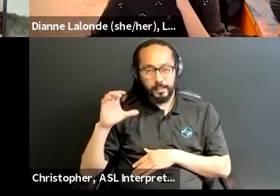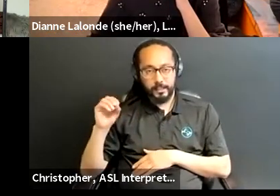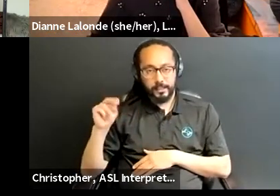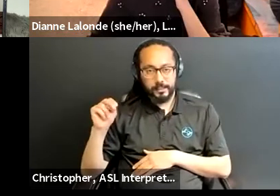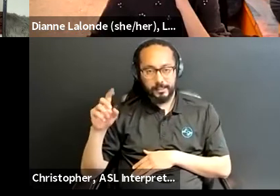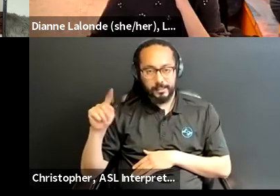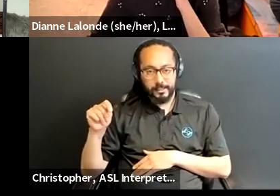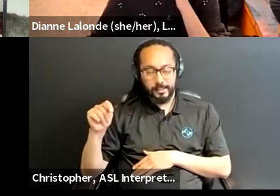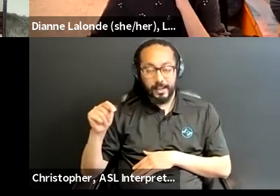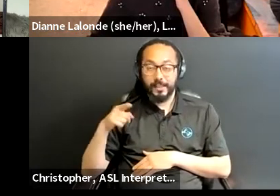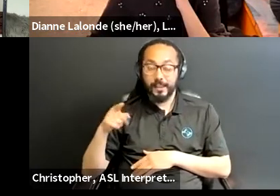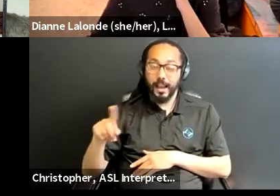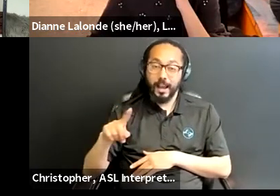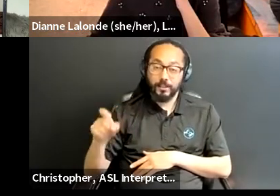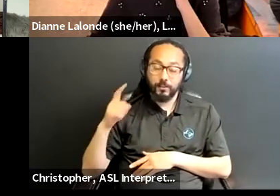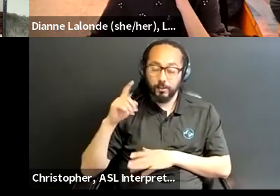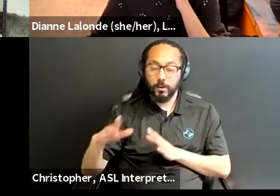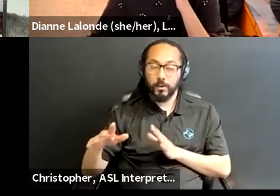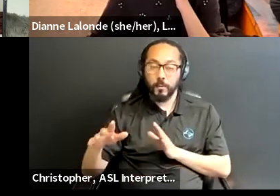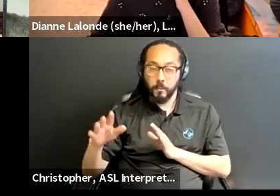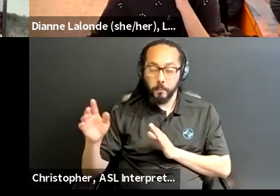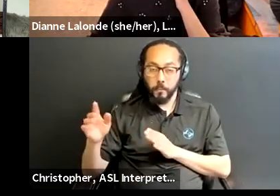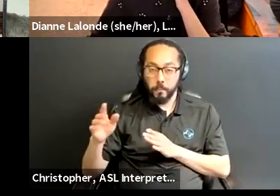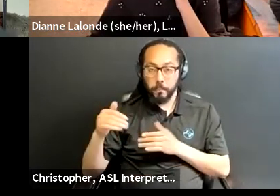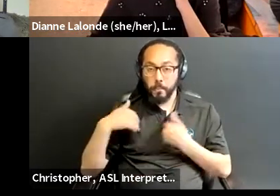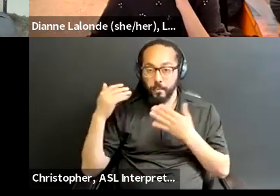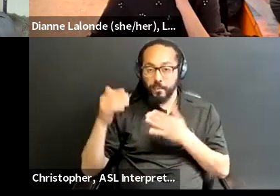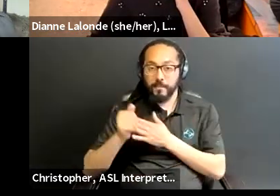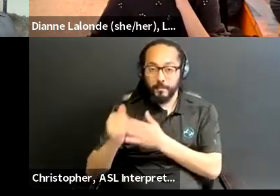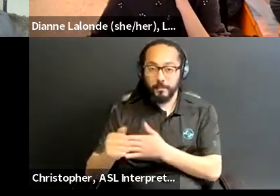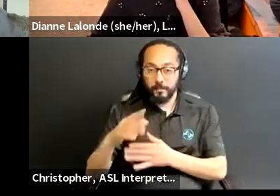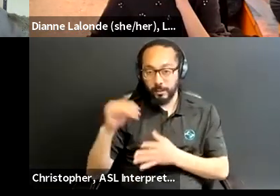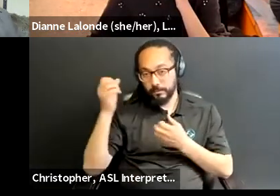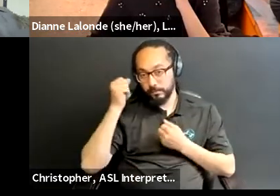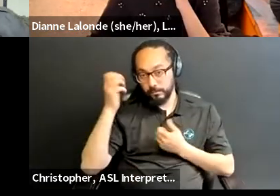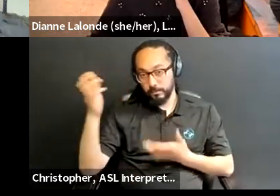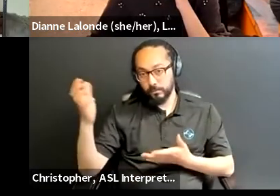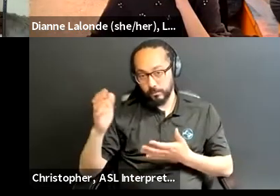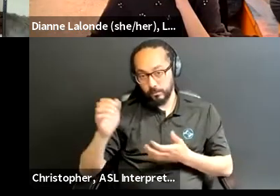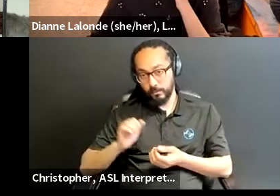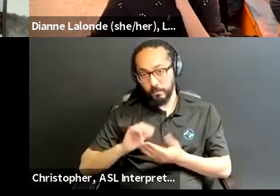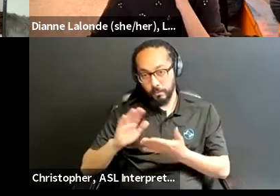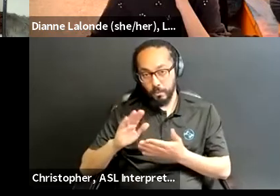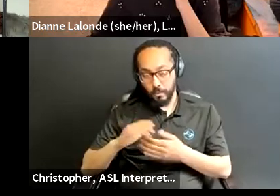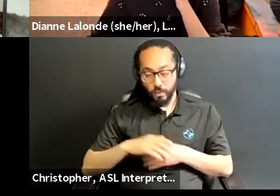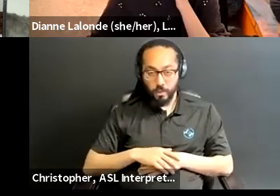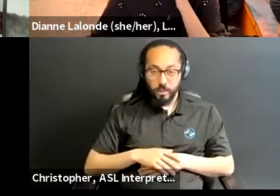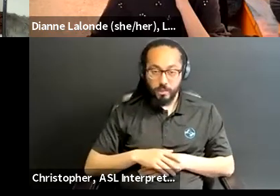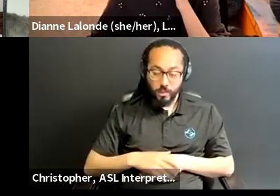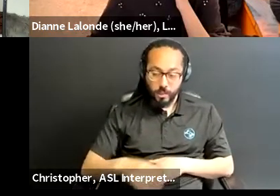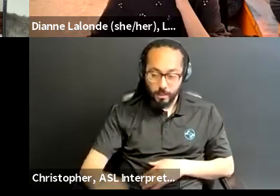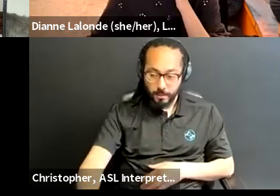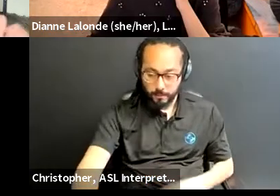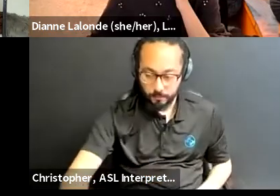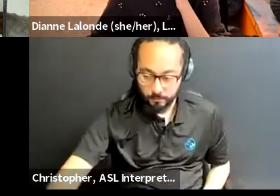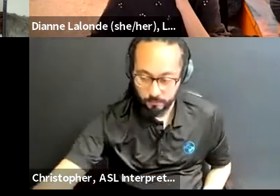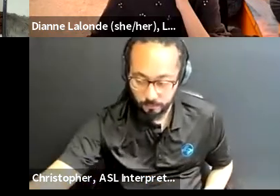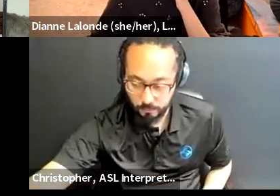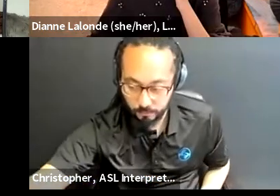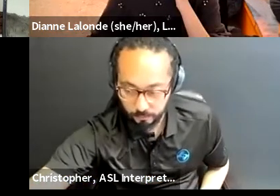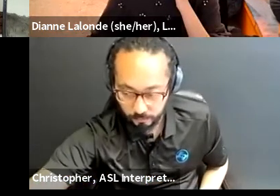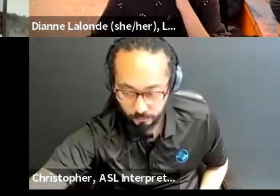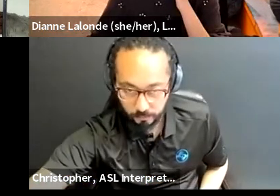to be youth-led, decolonial in approach. We do know that these forms of violence are